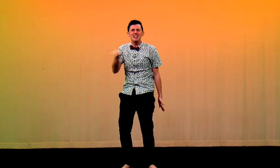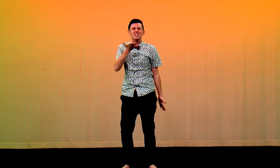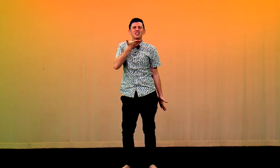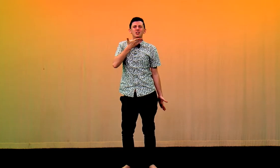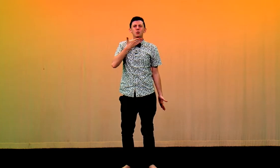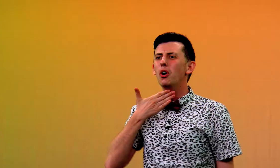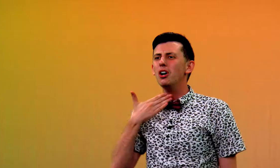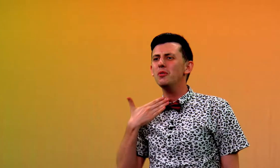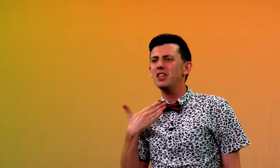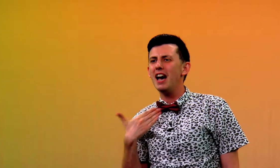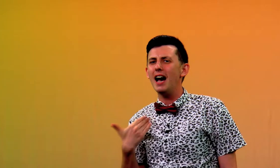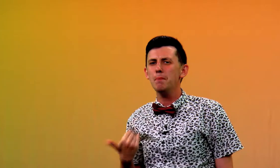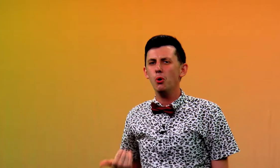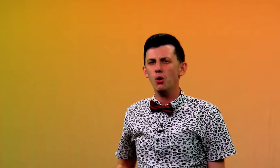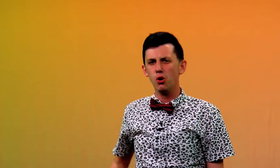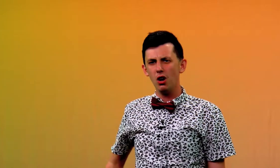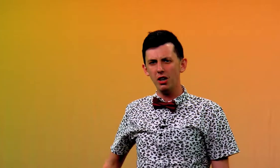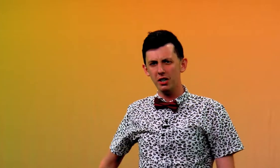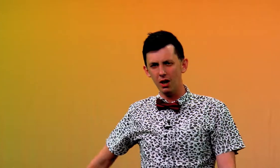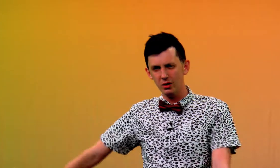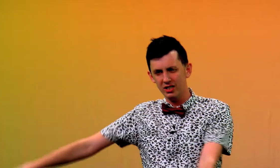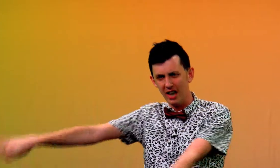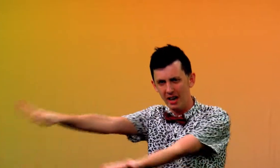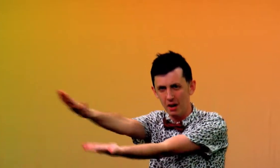he swallowed the apple, Crocodile said,